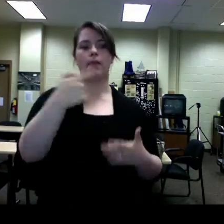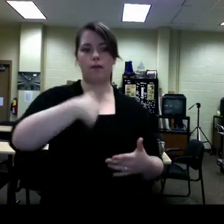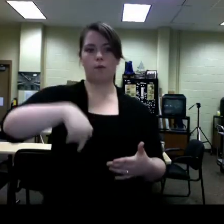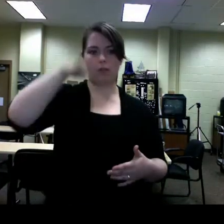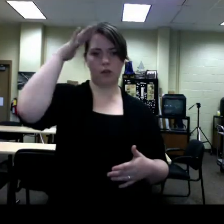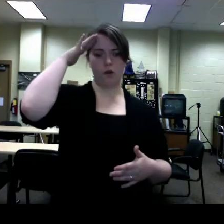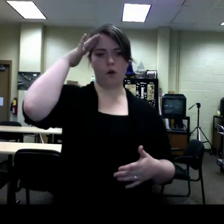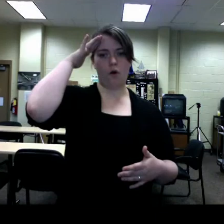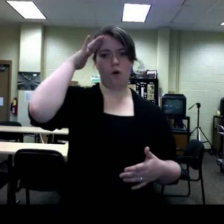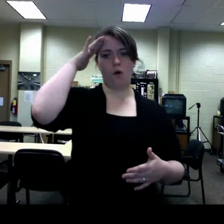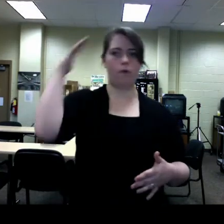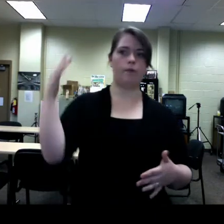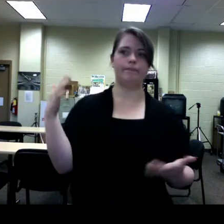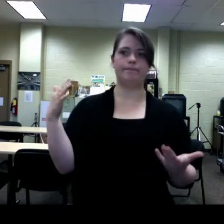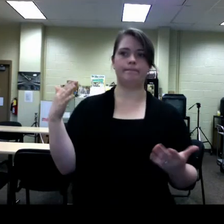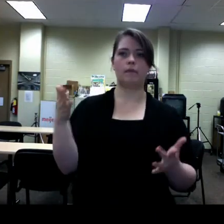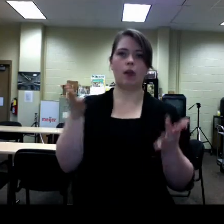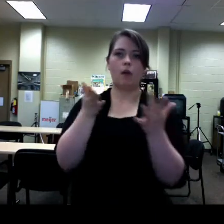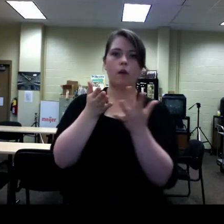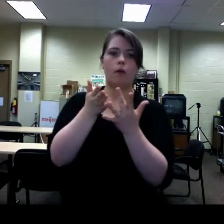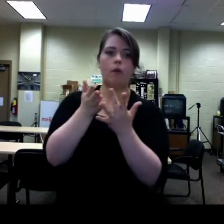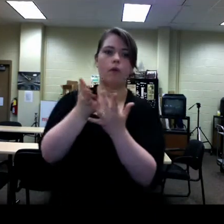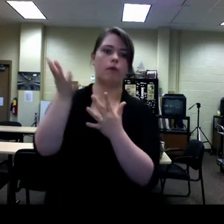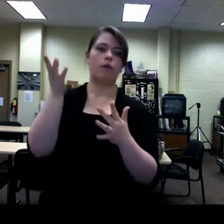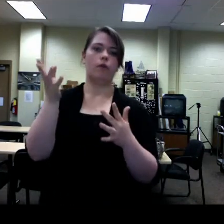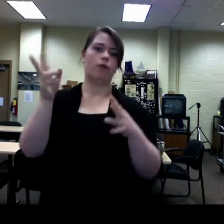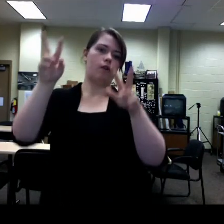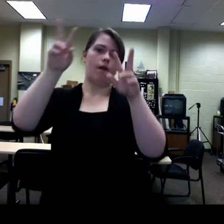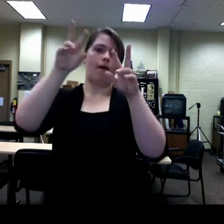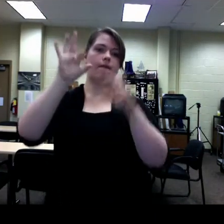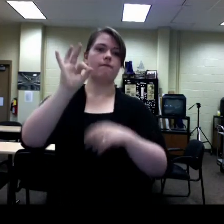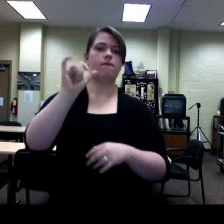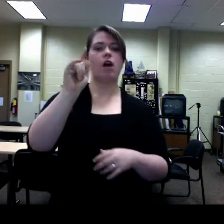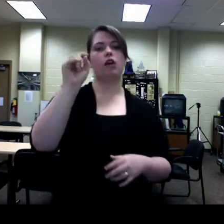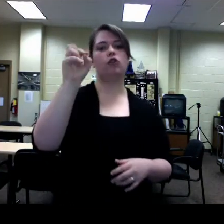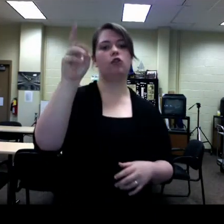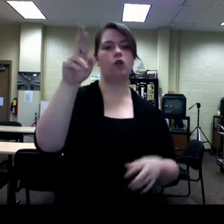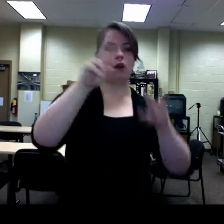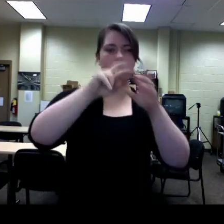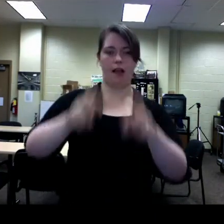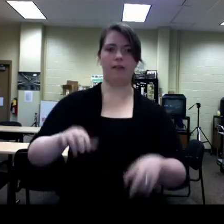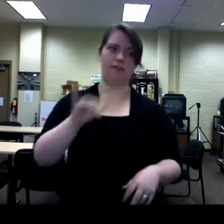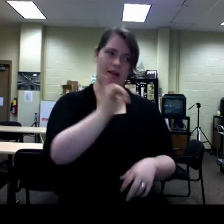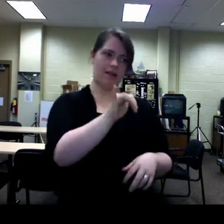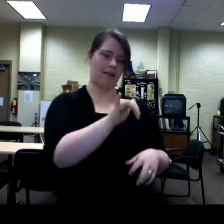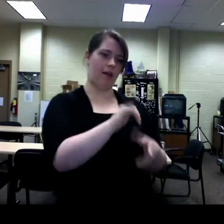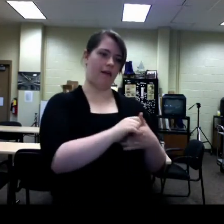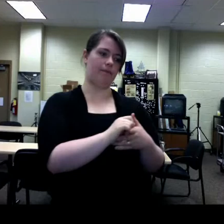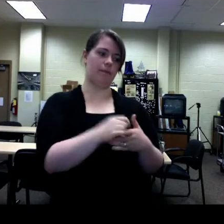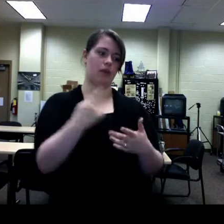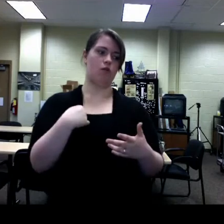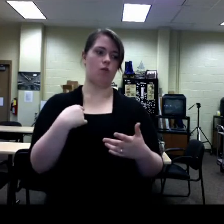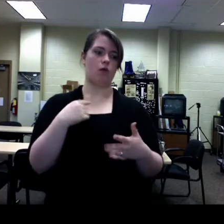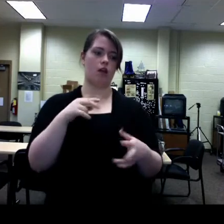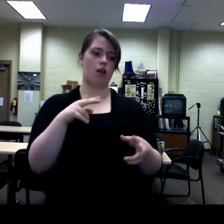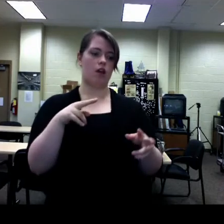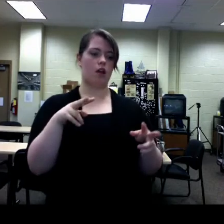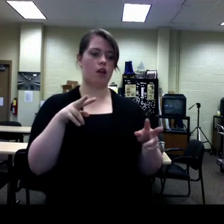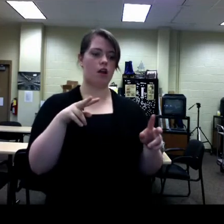doing factor analysis, and factor analysis is essentially when we take a look at attributes that are present in people's lives, and we